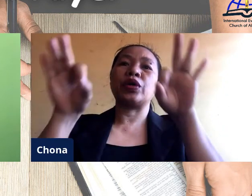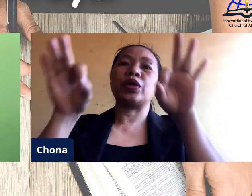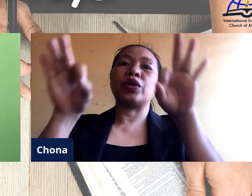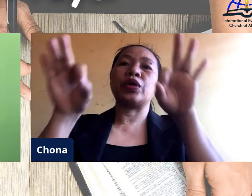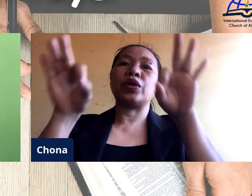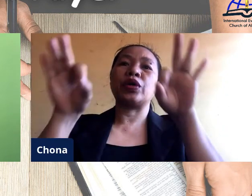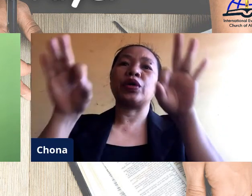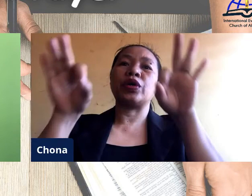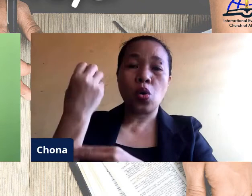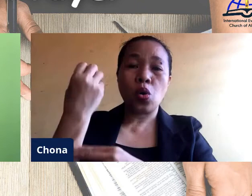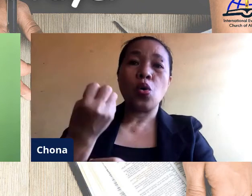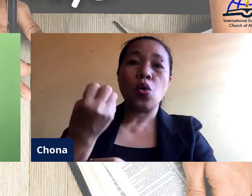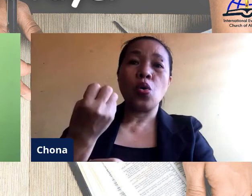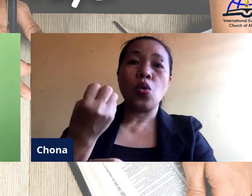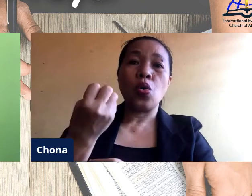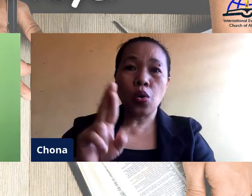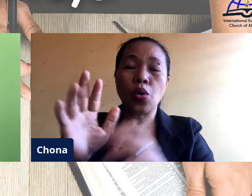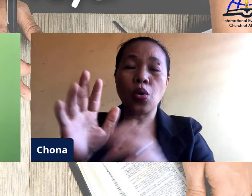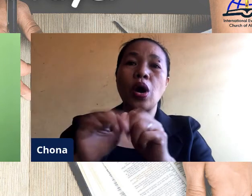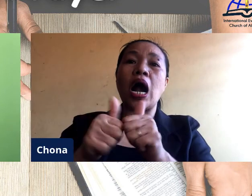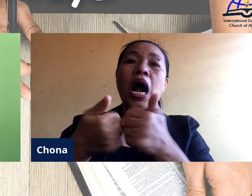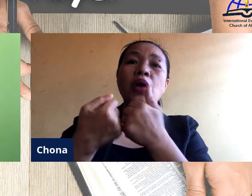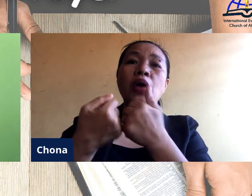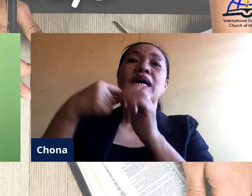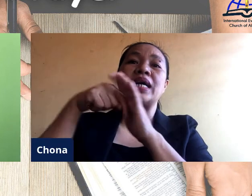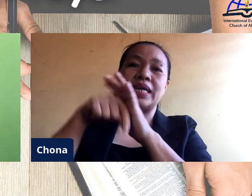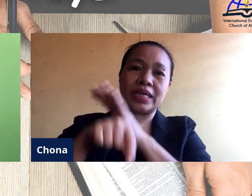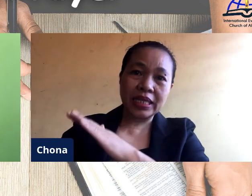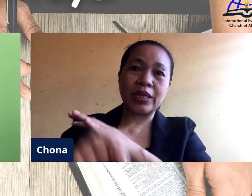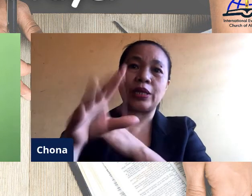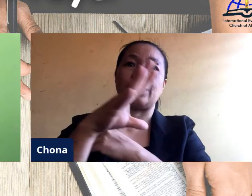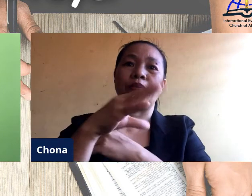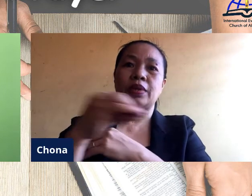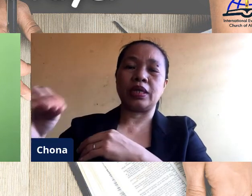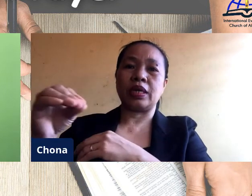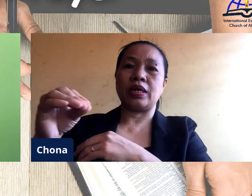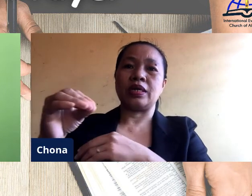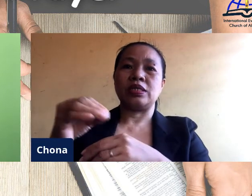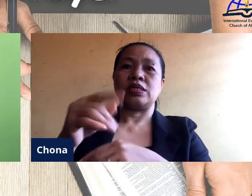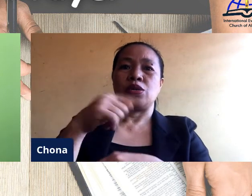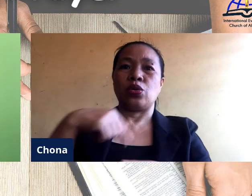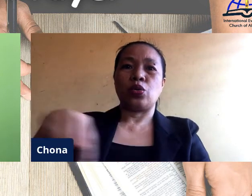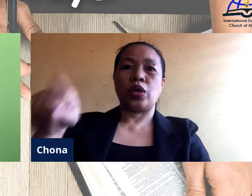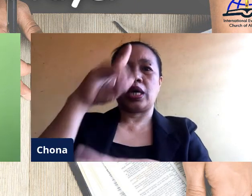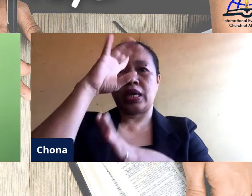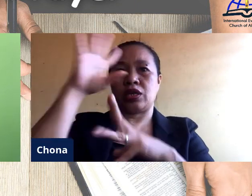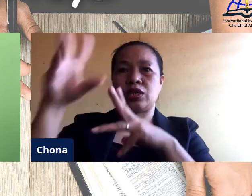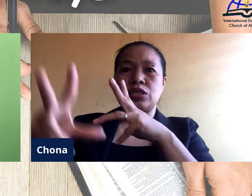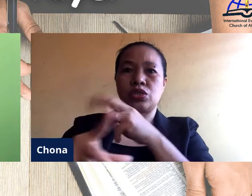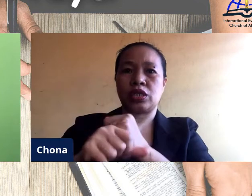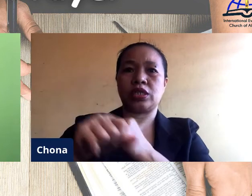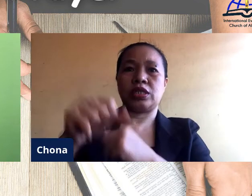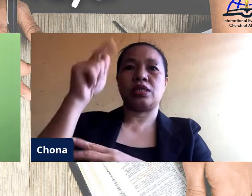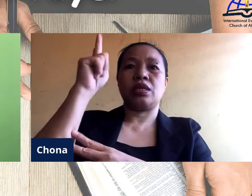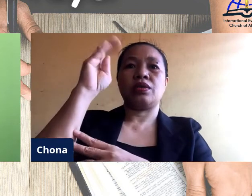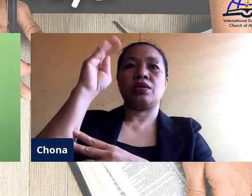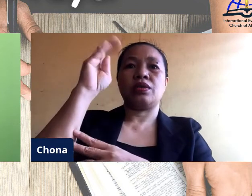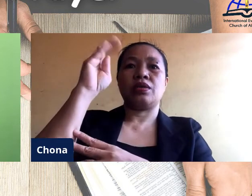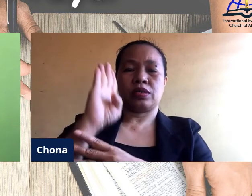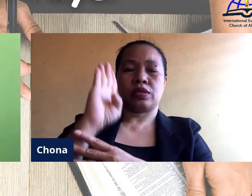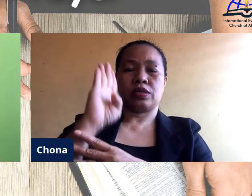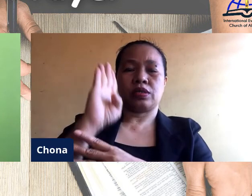buhay natin to this present day. The thing that is going to make the